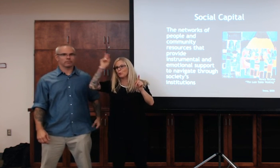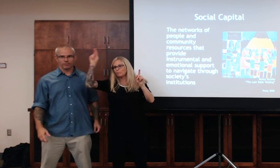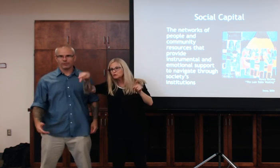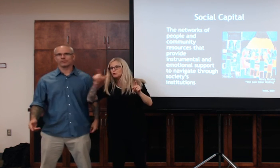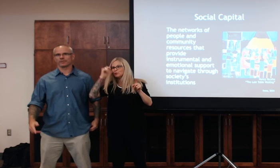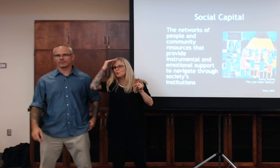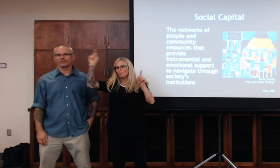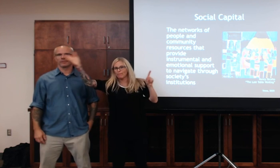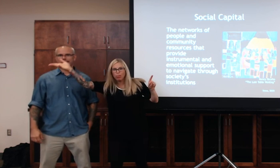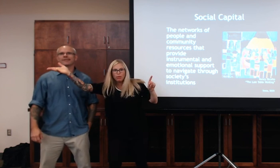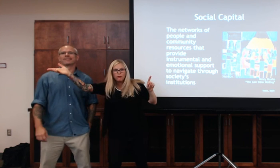knows a person who knows some other people.